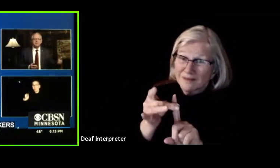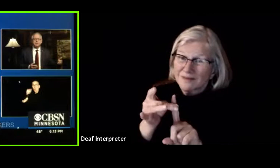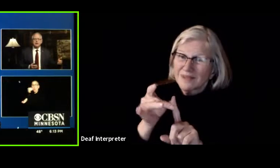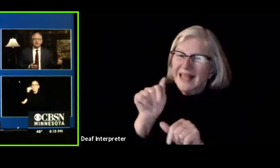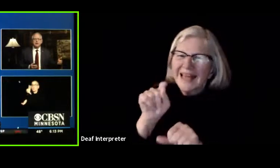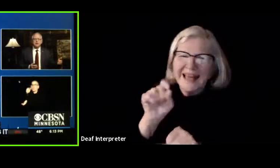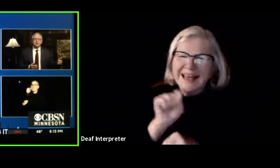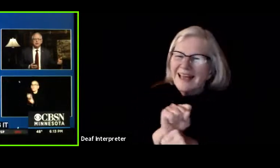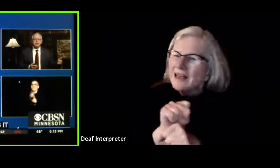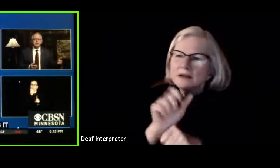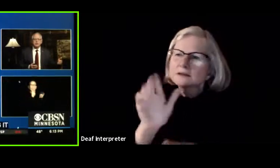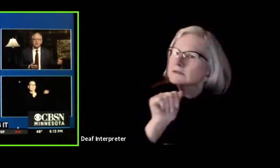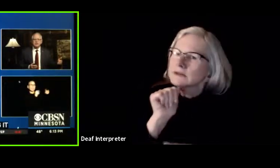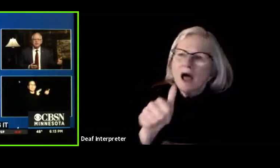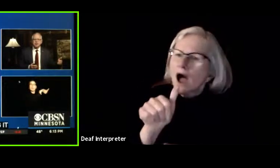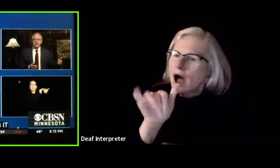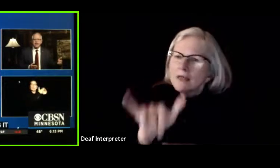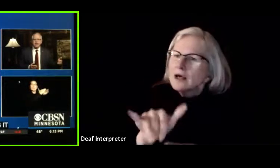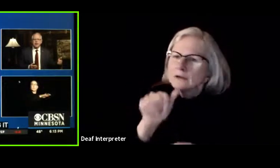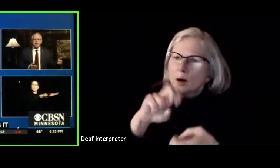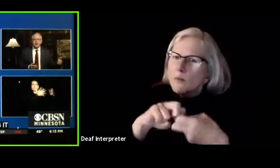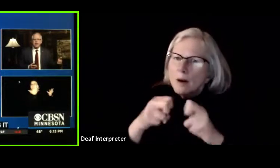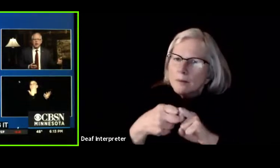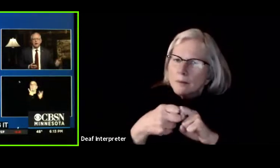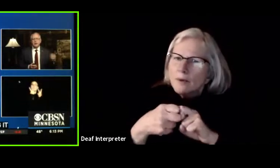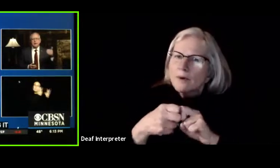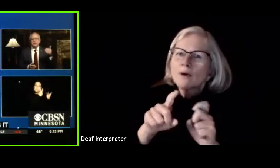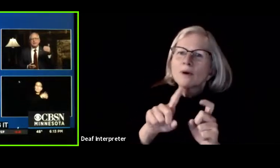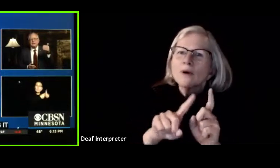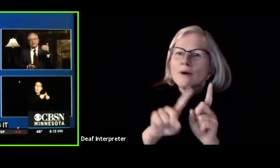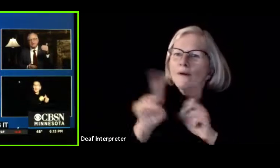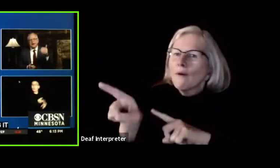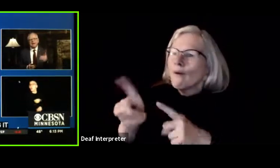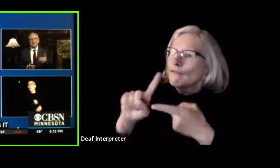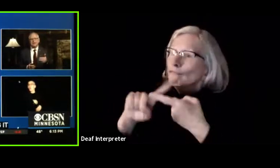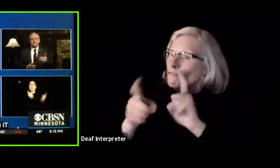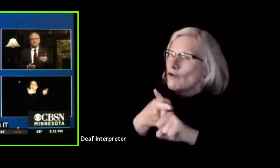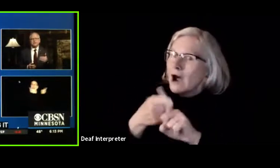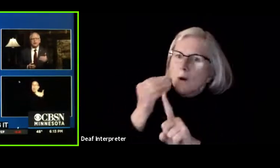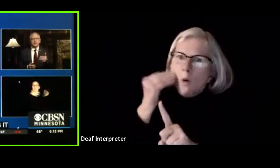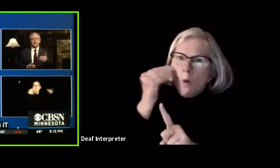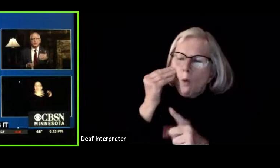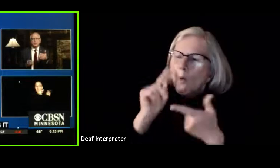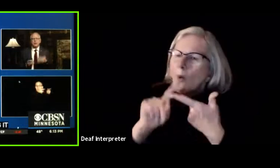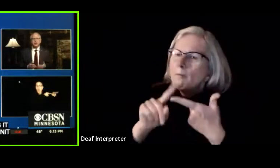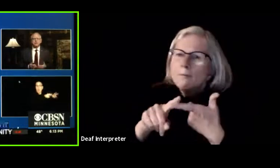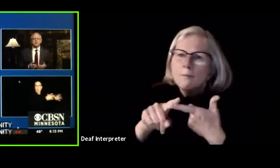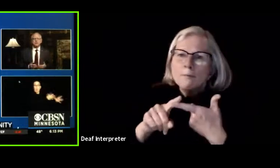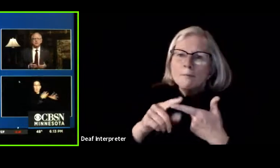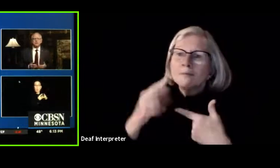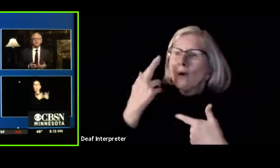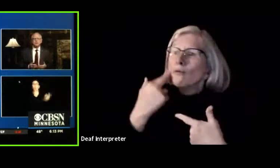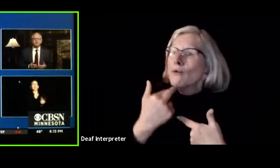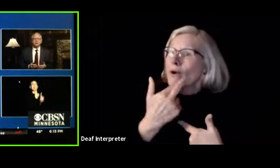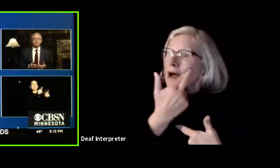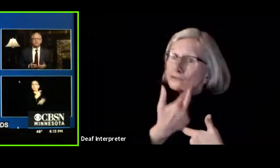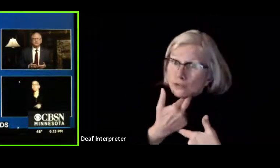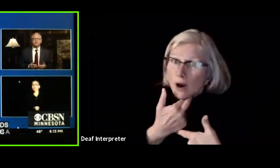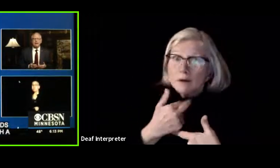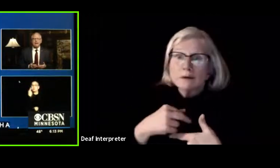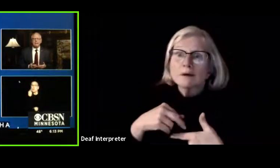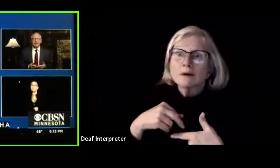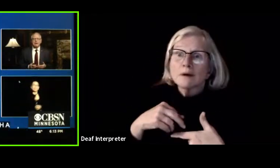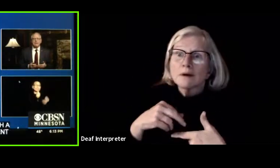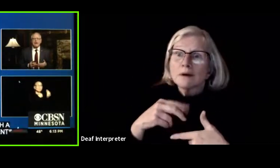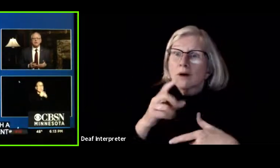at a friend's house after work to watch a football game, or they went and spent time in a restaurant, or they were close to someone for too long a period of